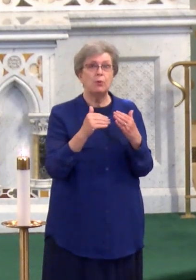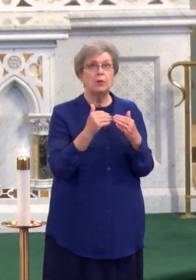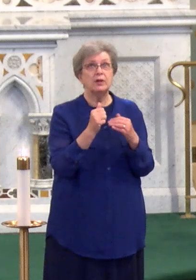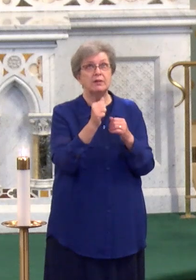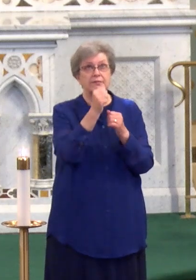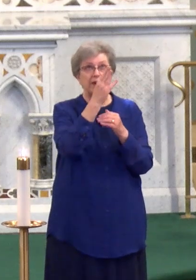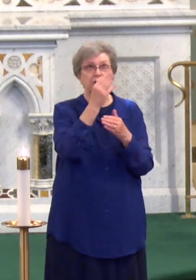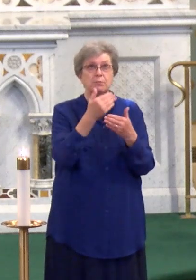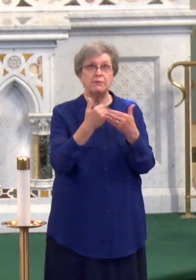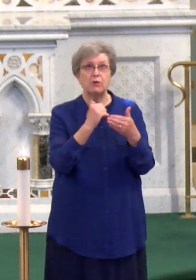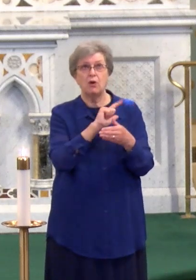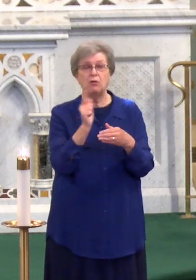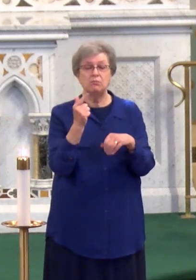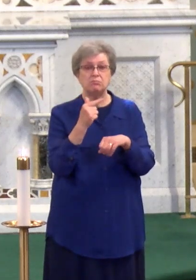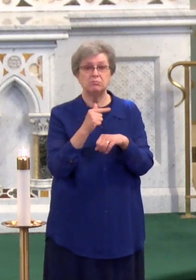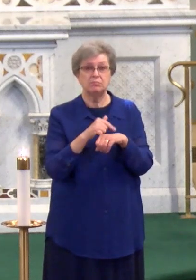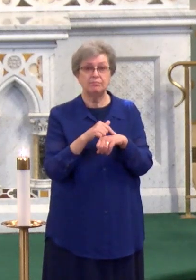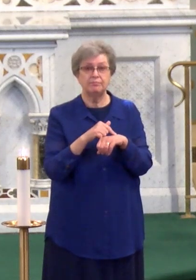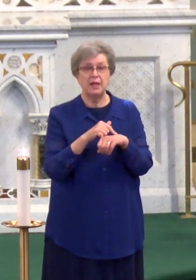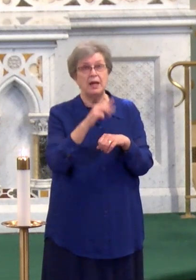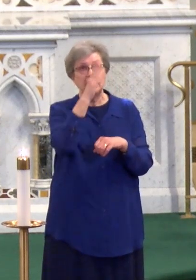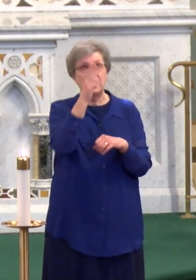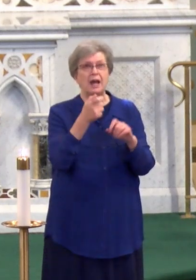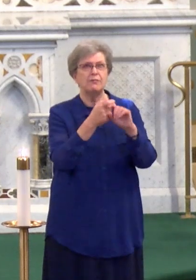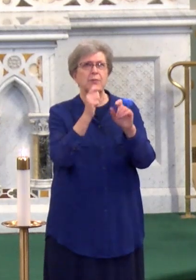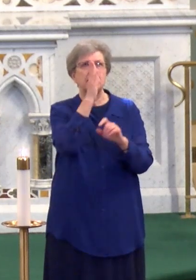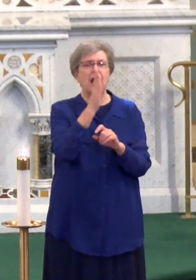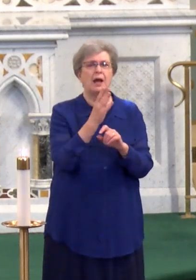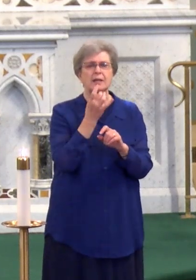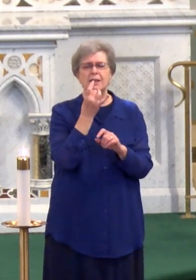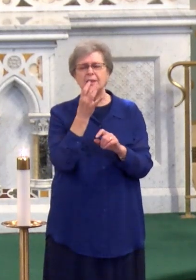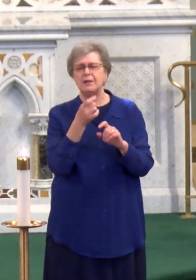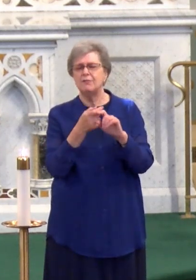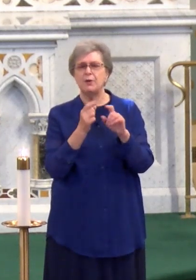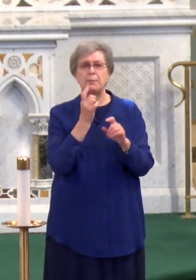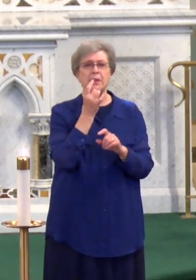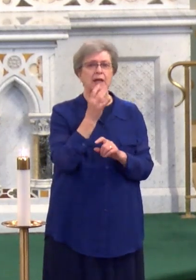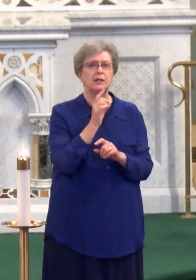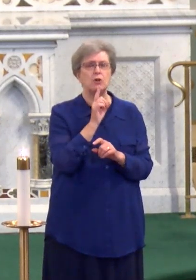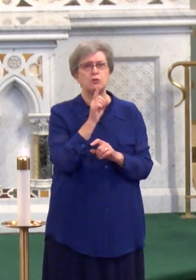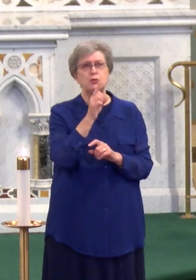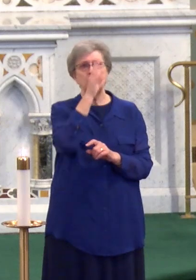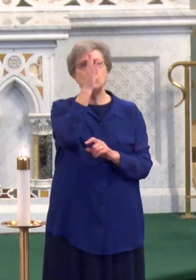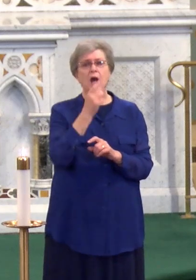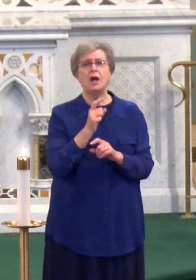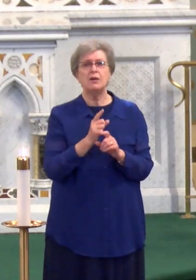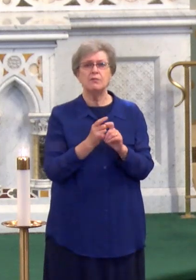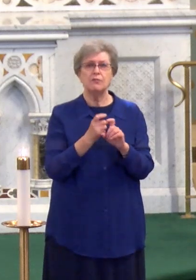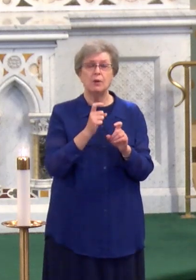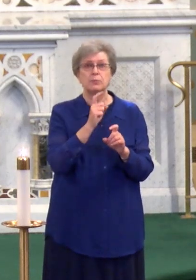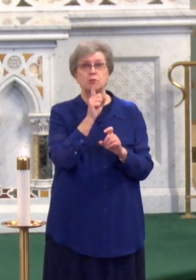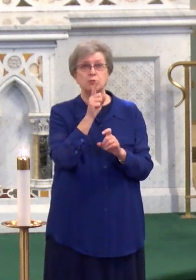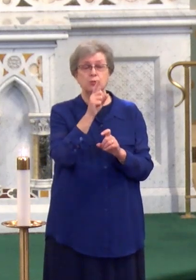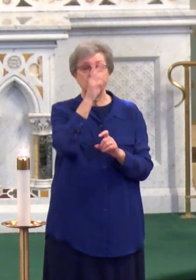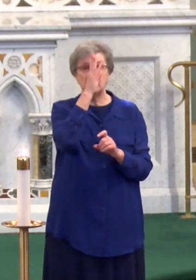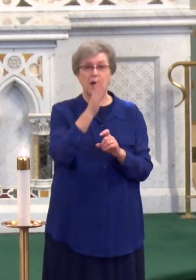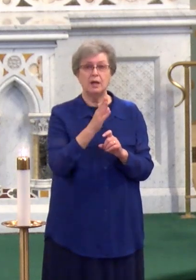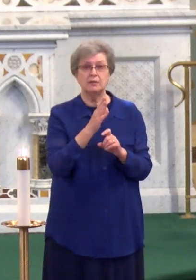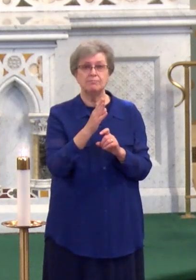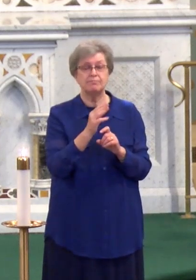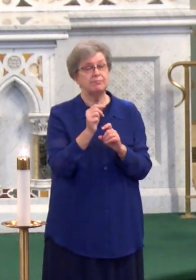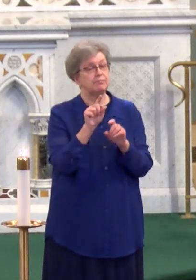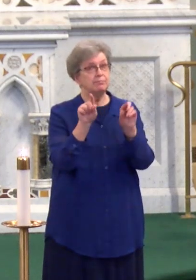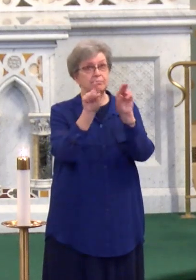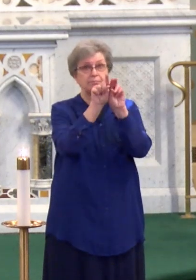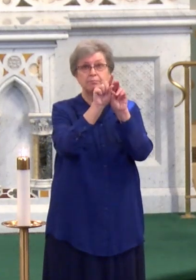Father before all ages, God from God, light from light, true God from true God, begotten,